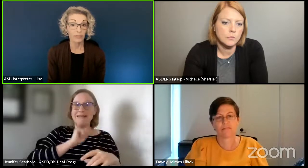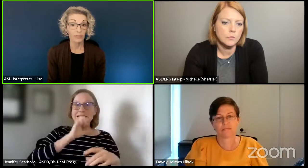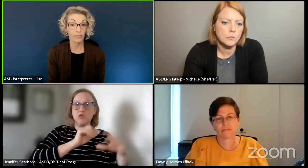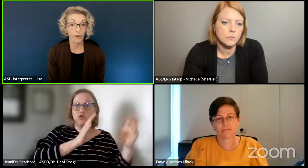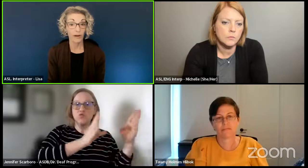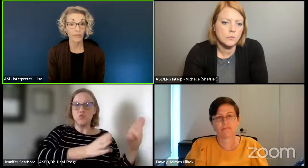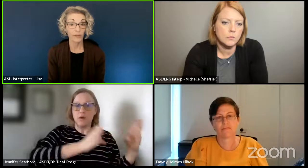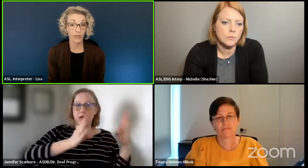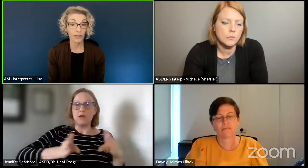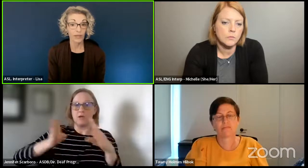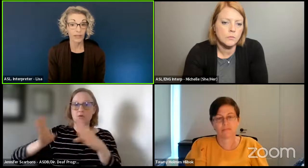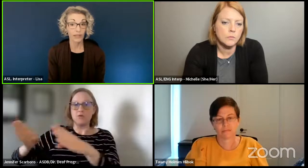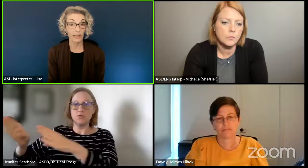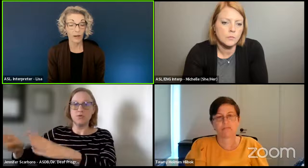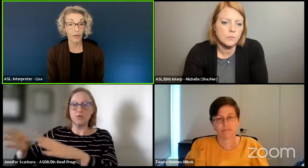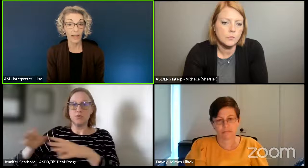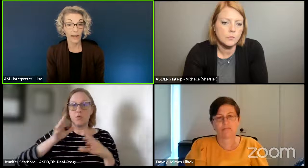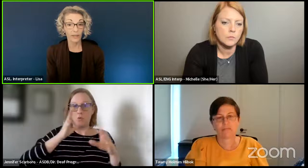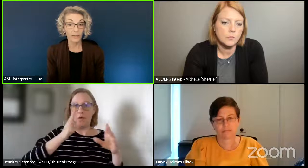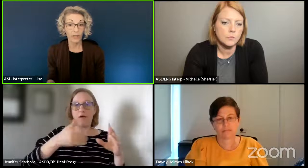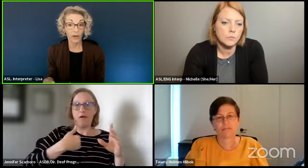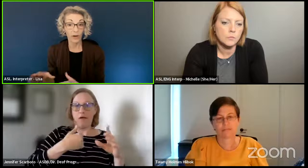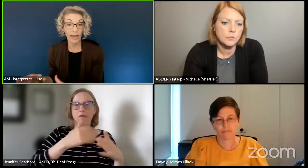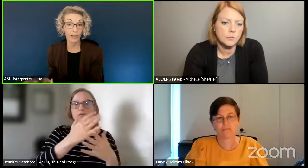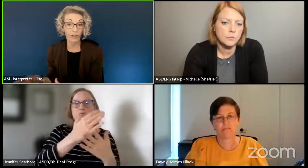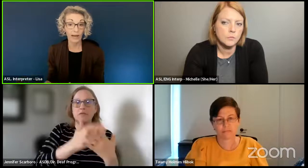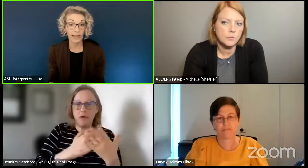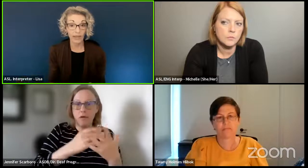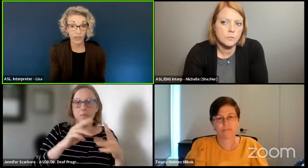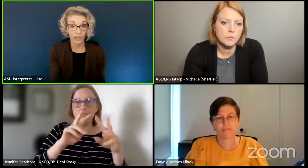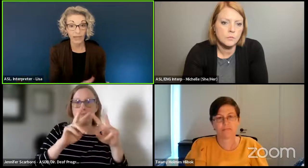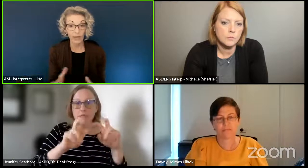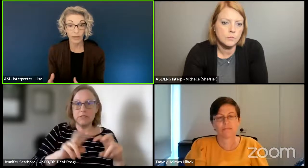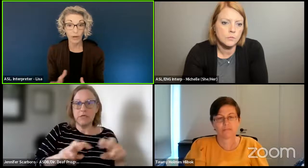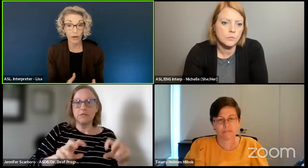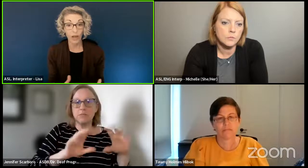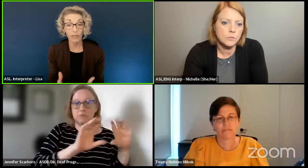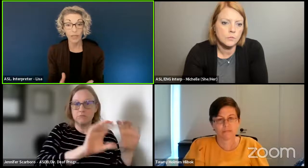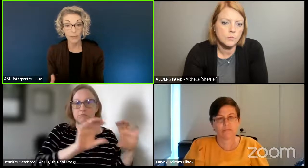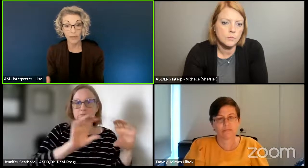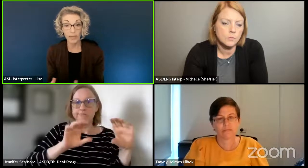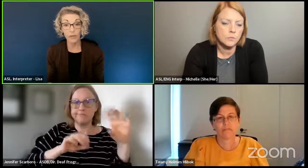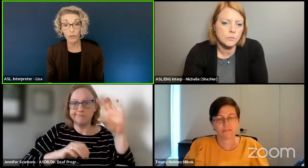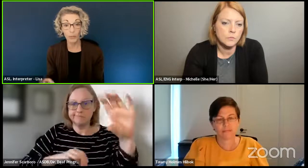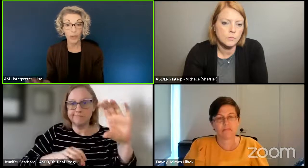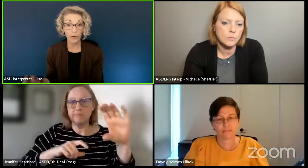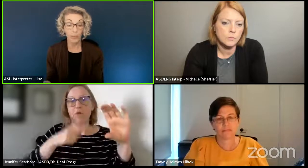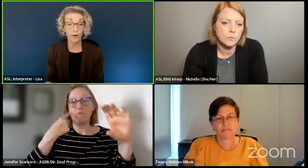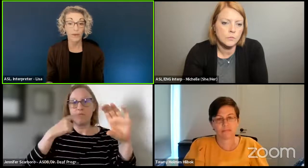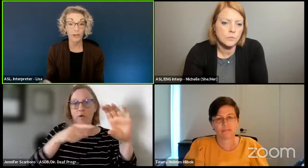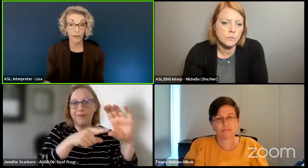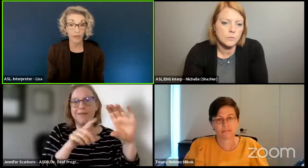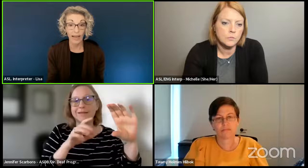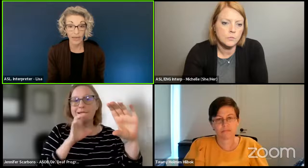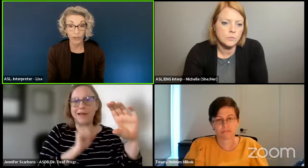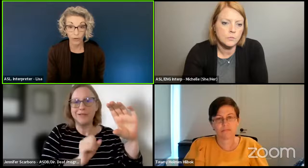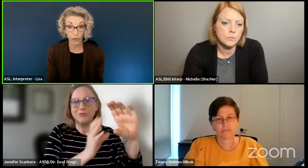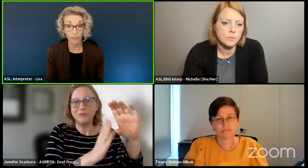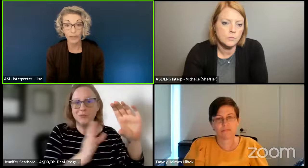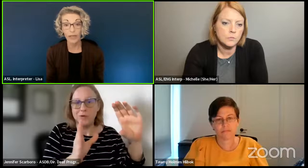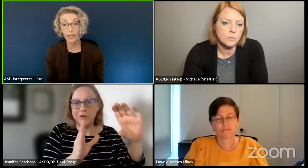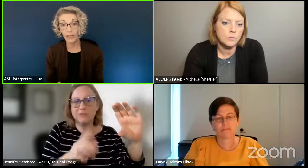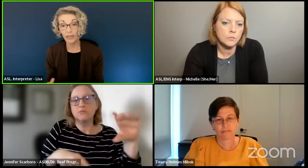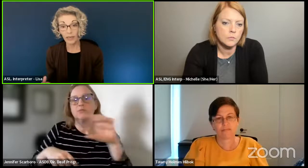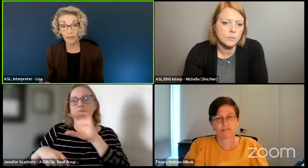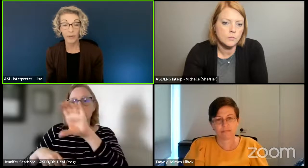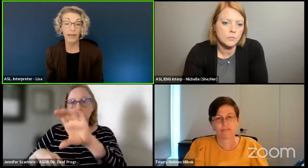We are envisioning that we'll have, age gradations as we go along. Some assessments will be appropriate for different age